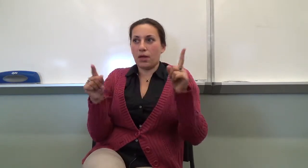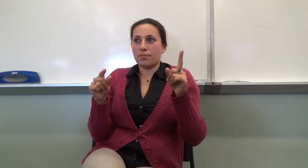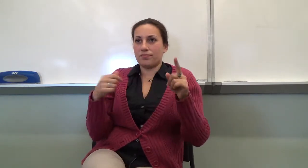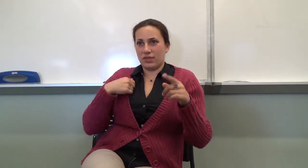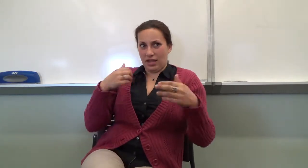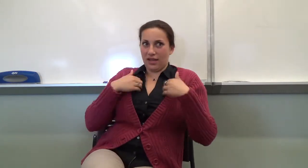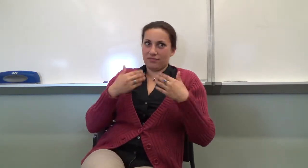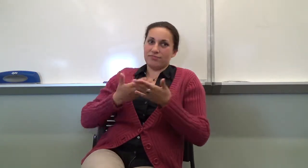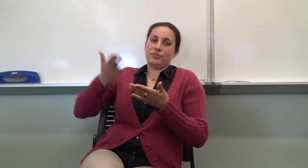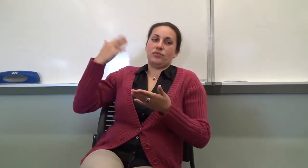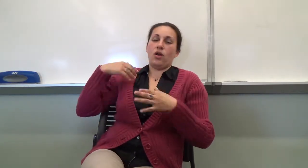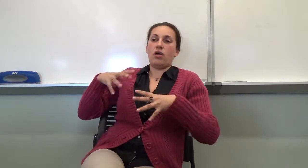Have practical use? Yeah.